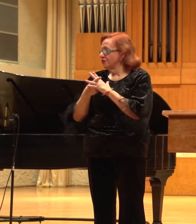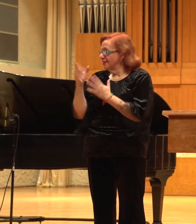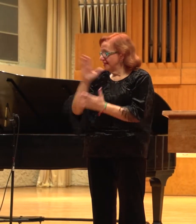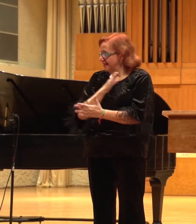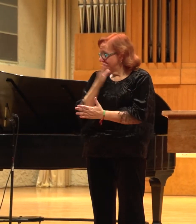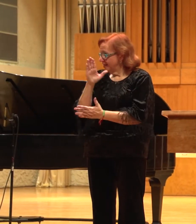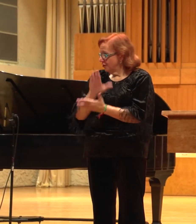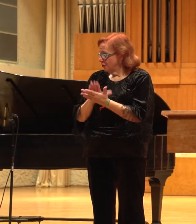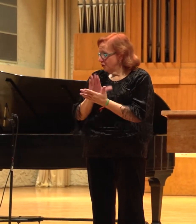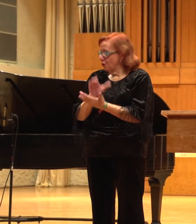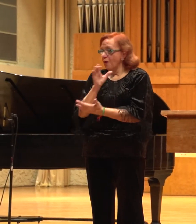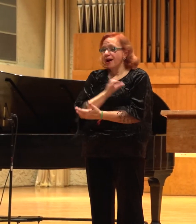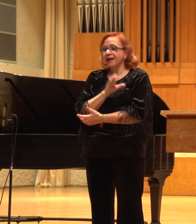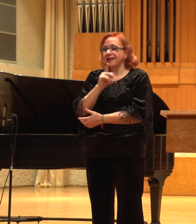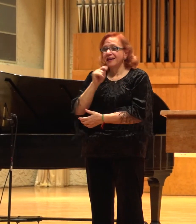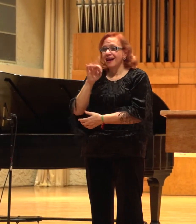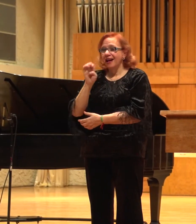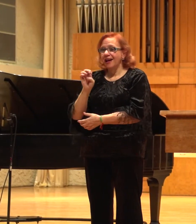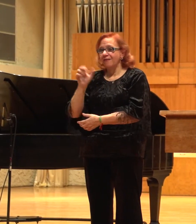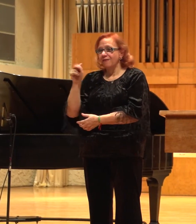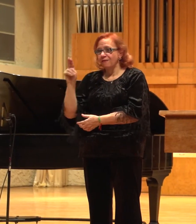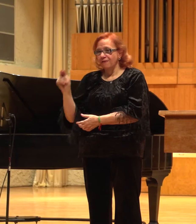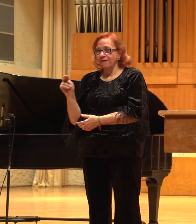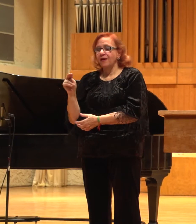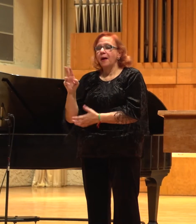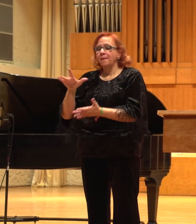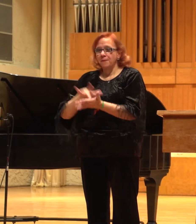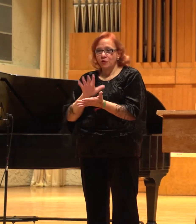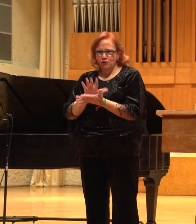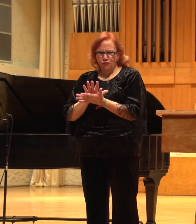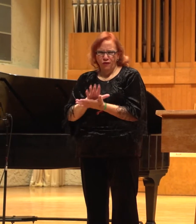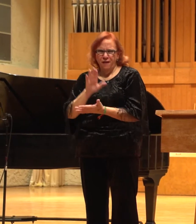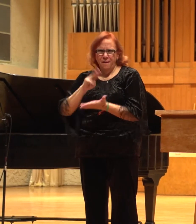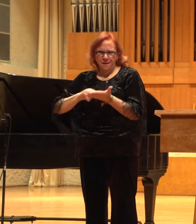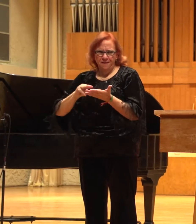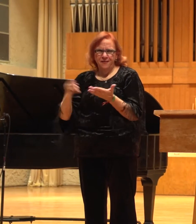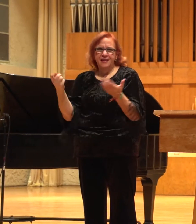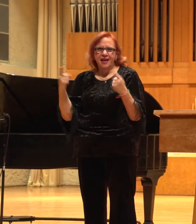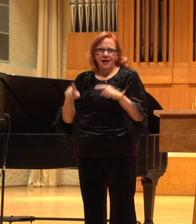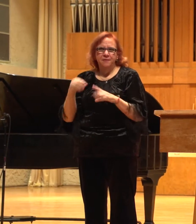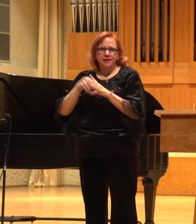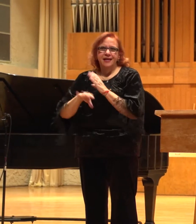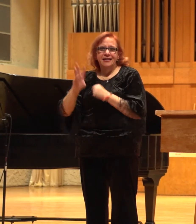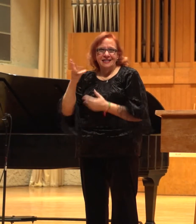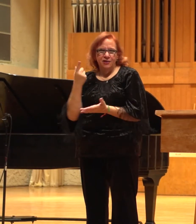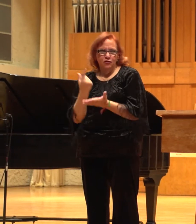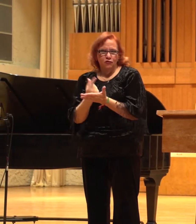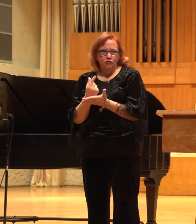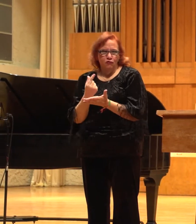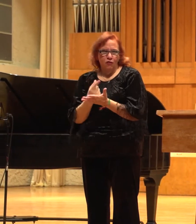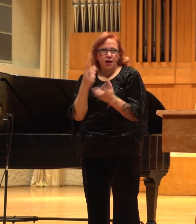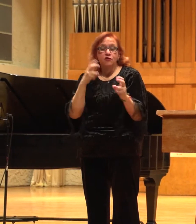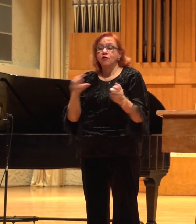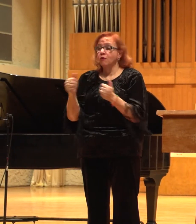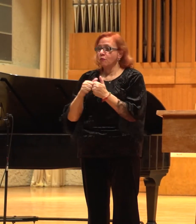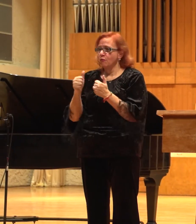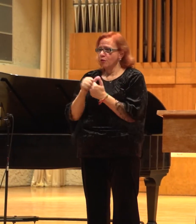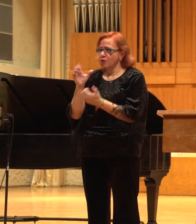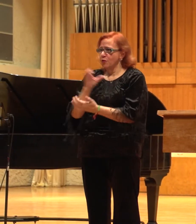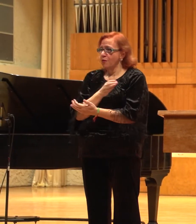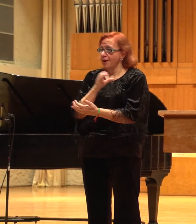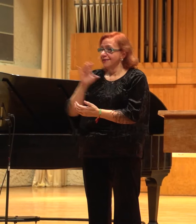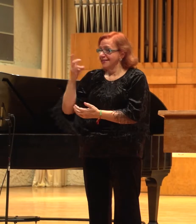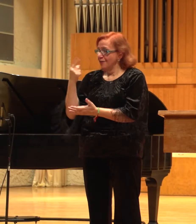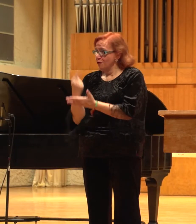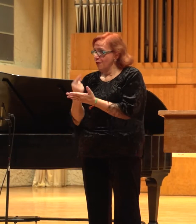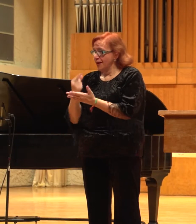choir at Kate Bond Middle School in Memphis when he was in sixth grade. He traveled with the choir in seventh grade to Disney